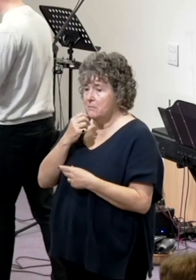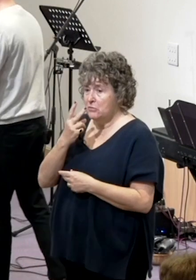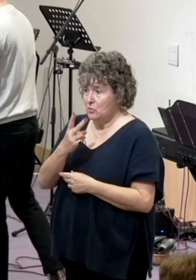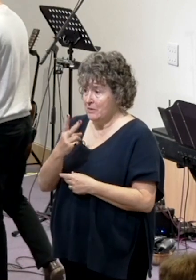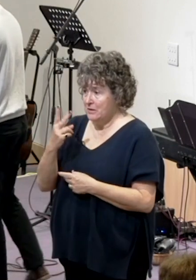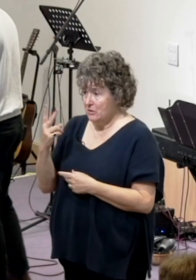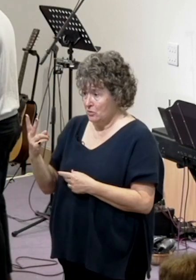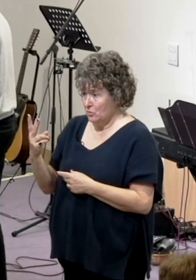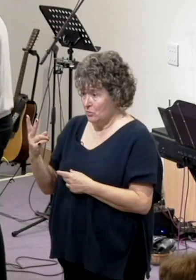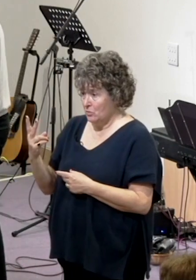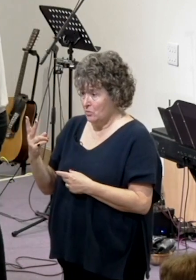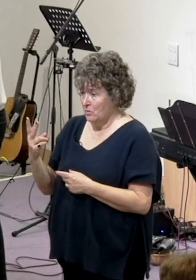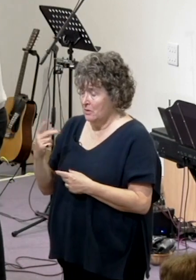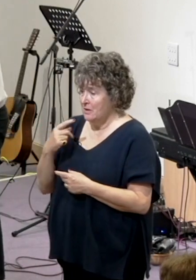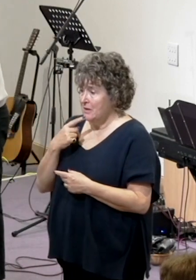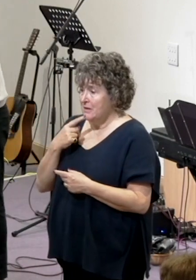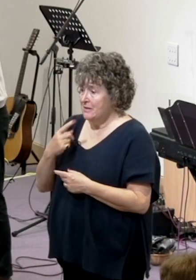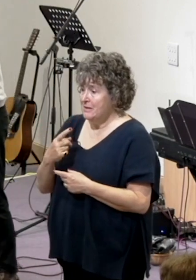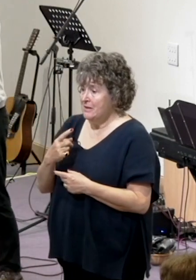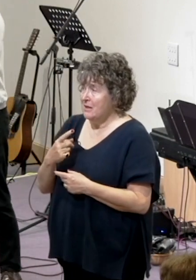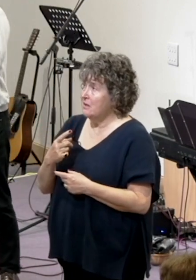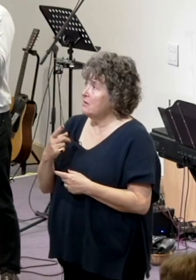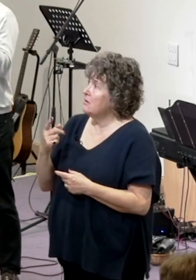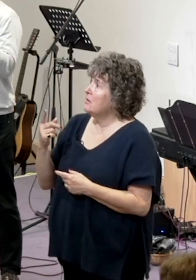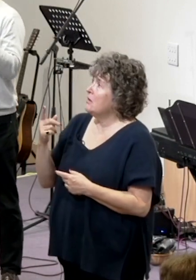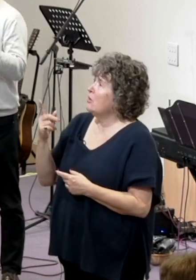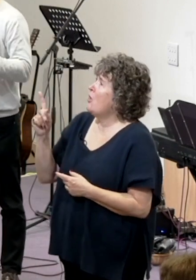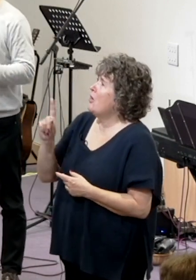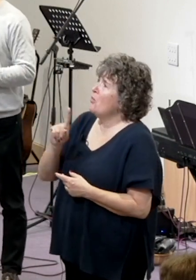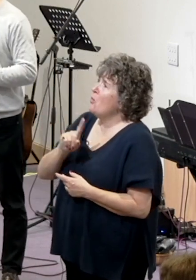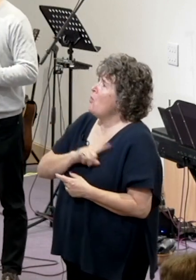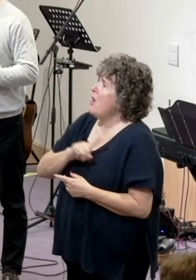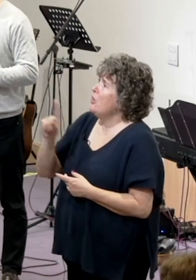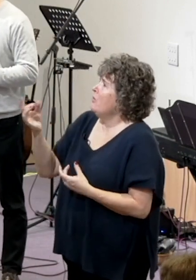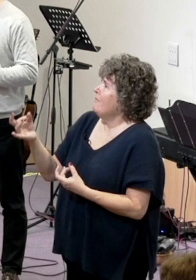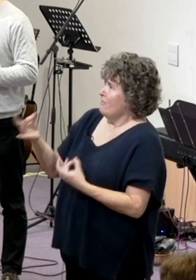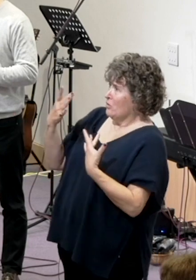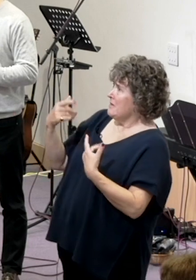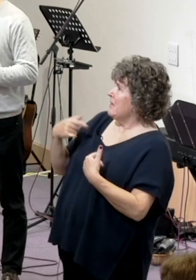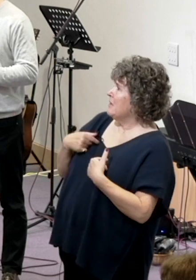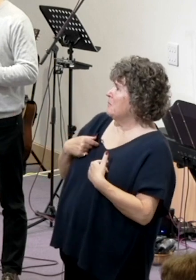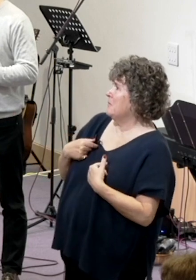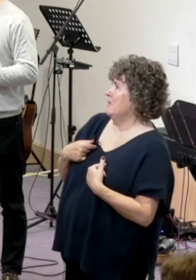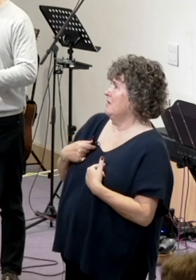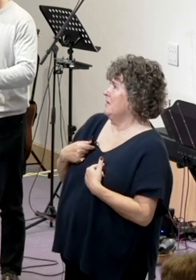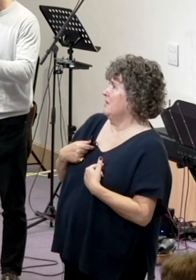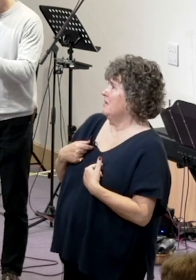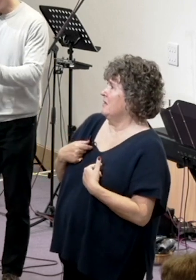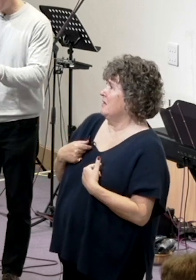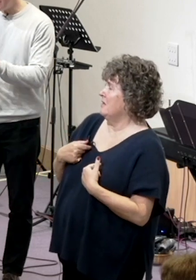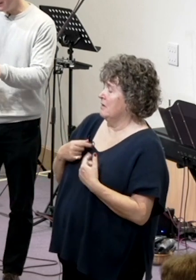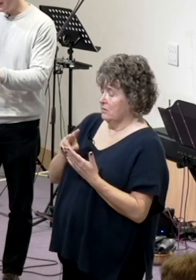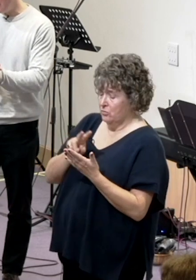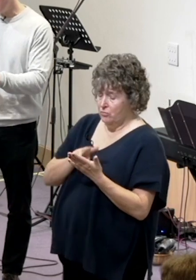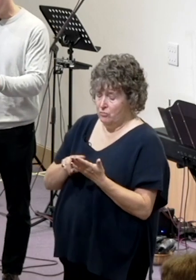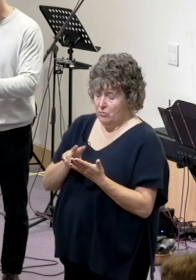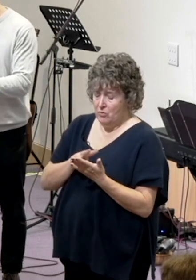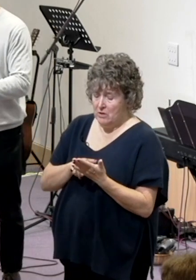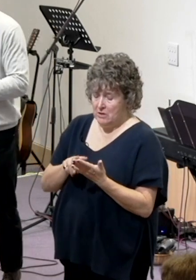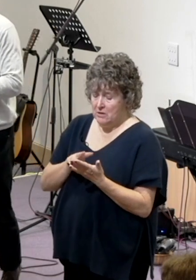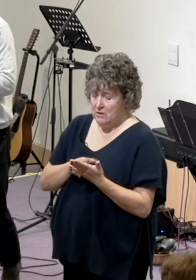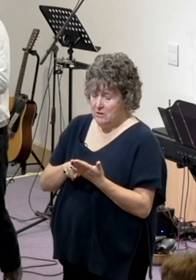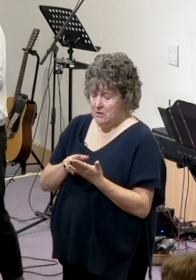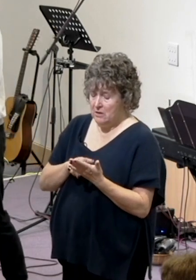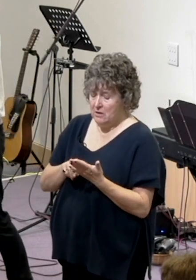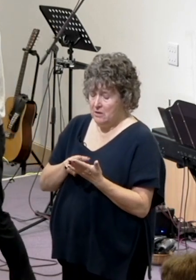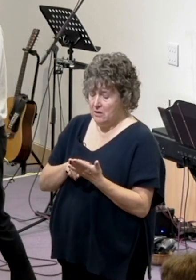one point, he says, God, why have you forsaken me? And as they were reading a little devotional